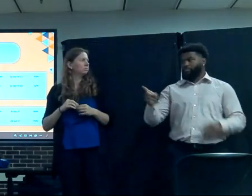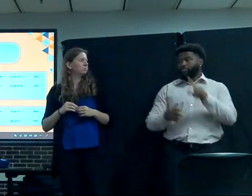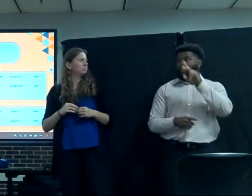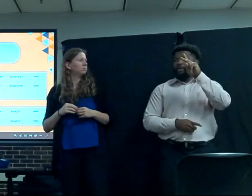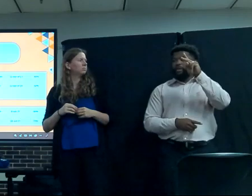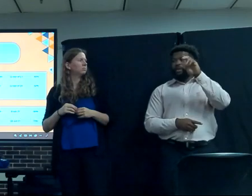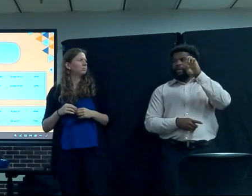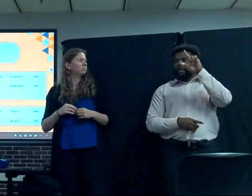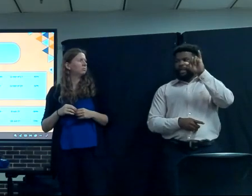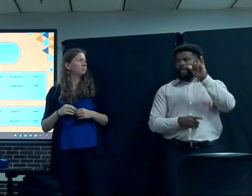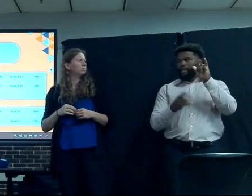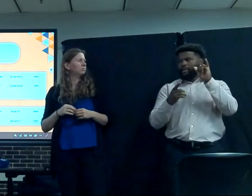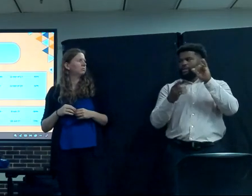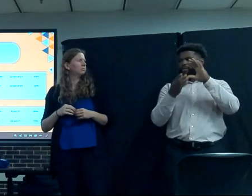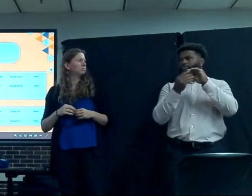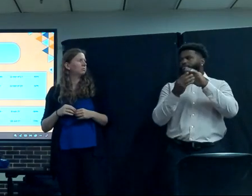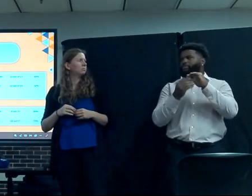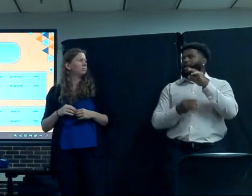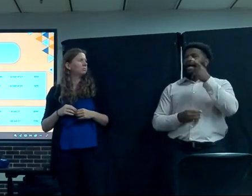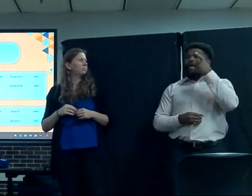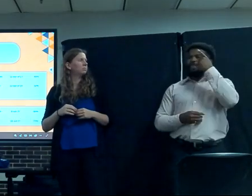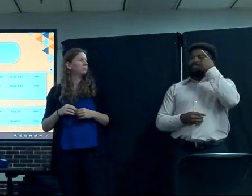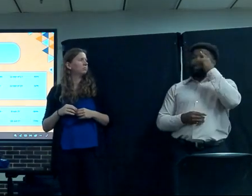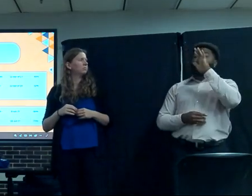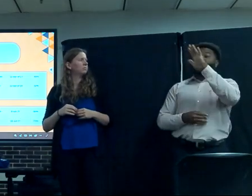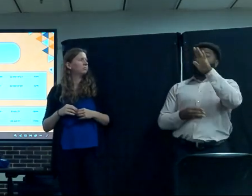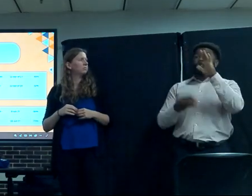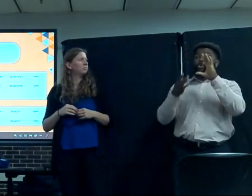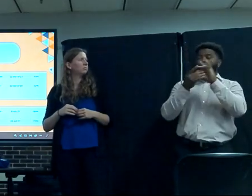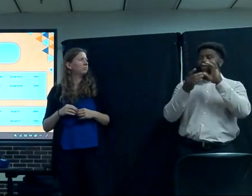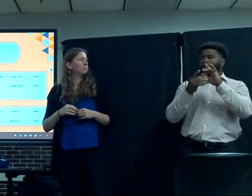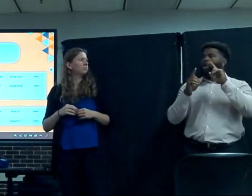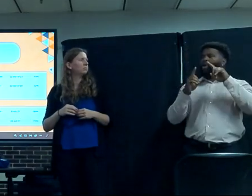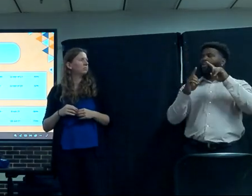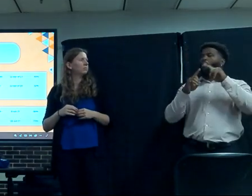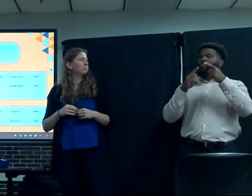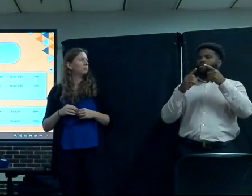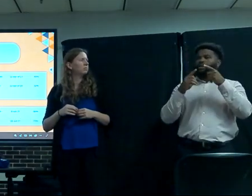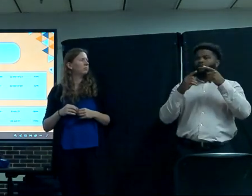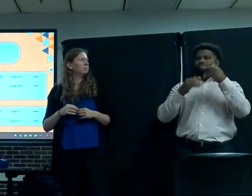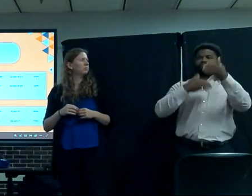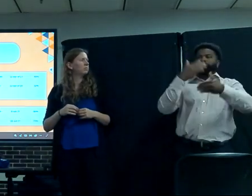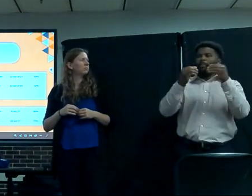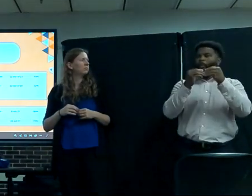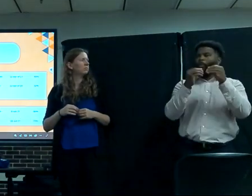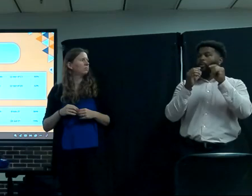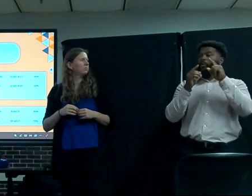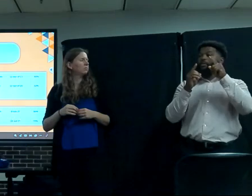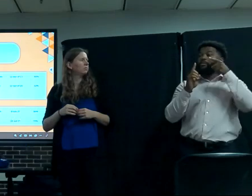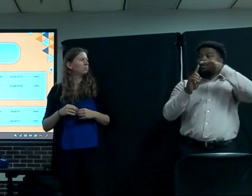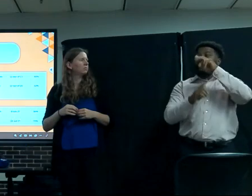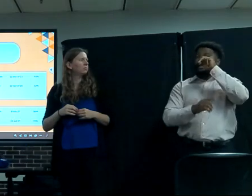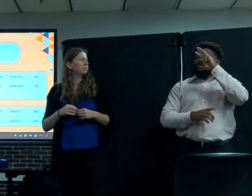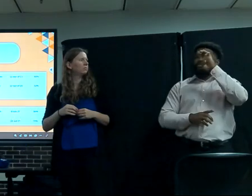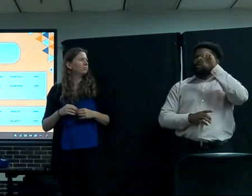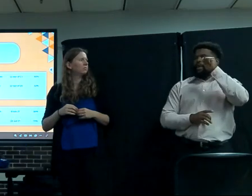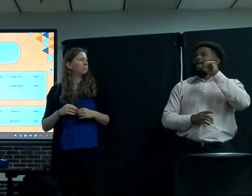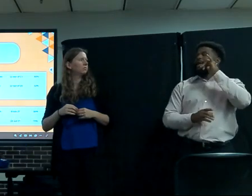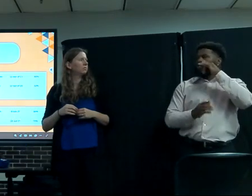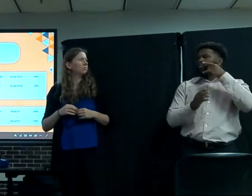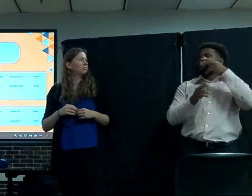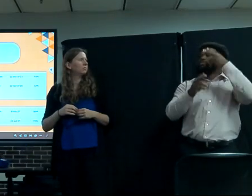And I think, There it is. one of the things you're thinking about, and when we get into a little farther in, like NWEA, it talks